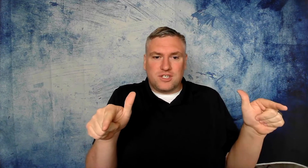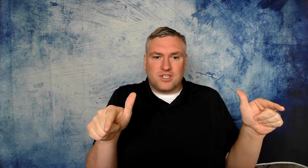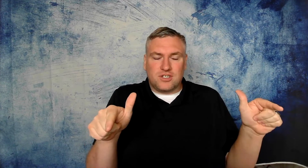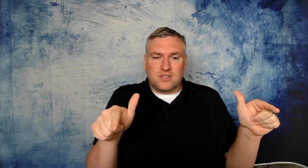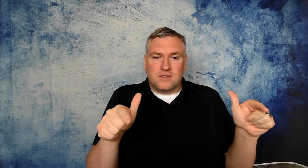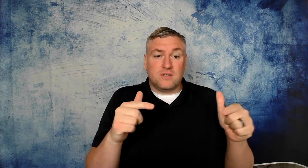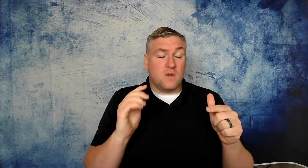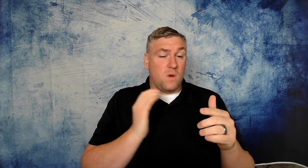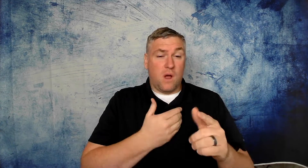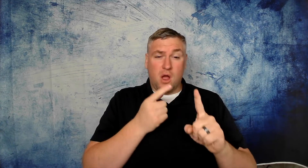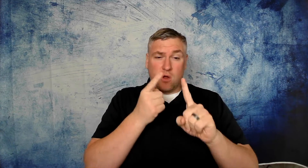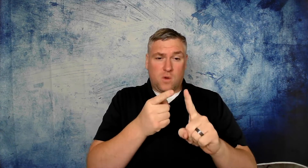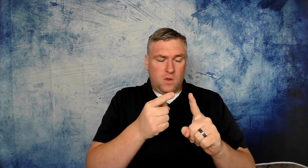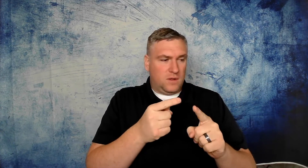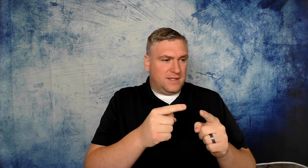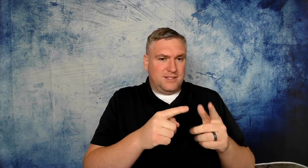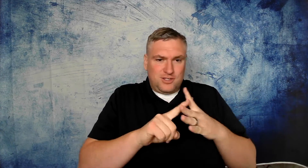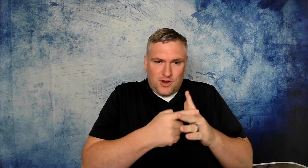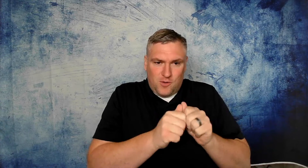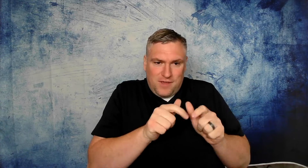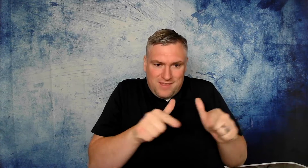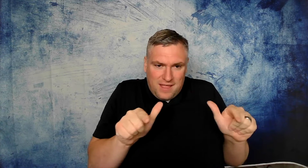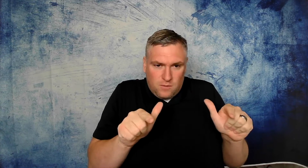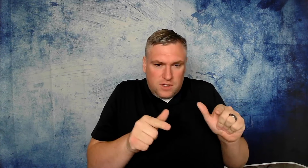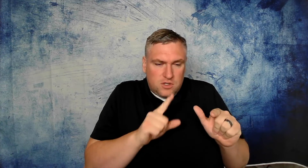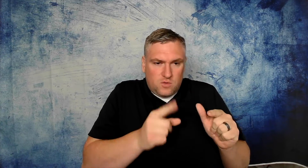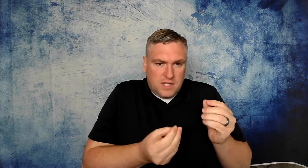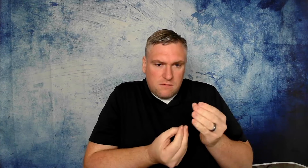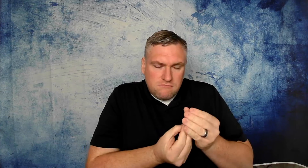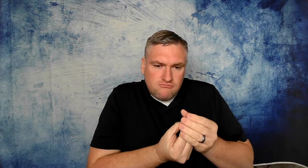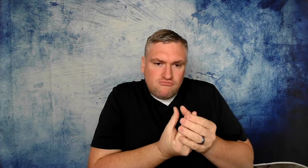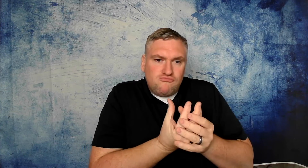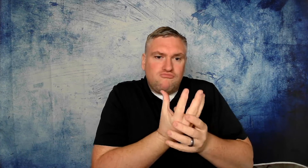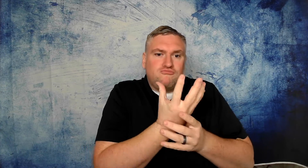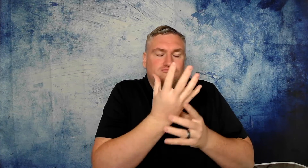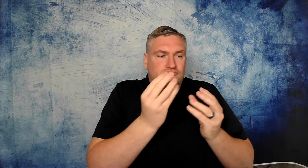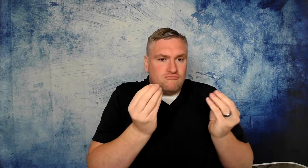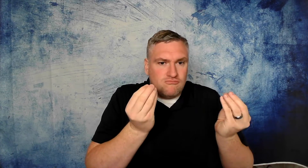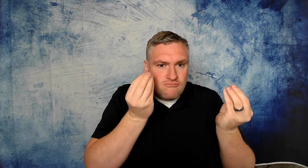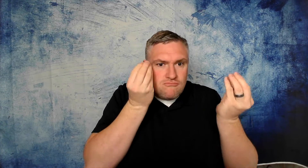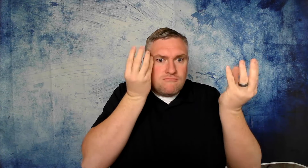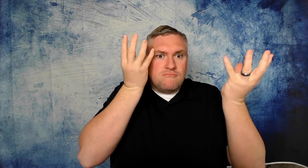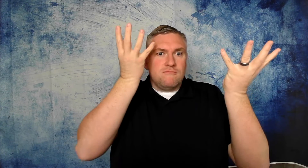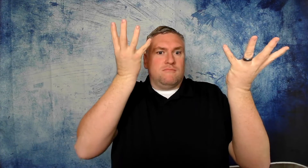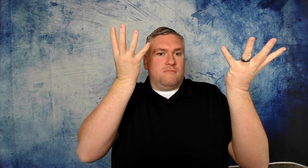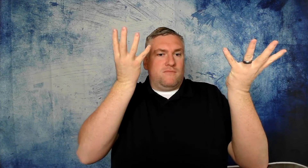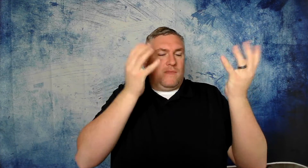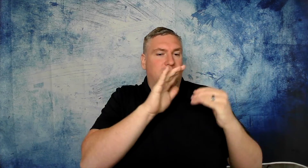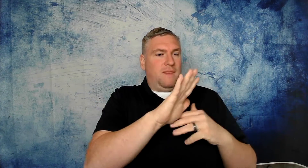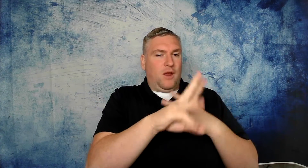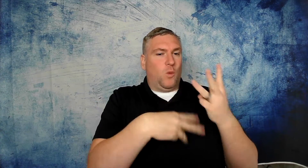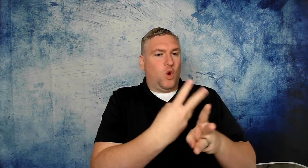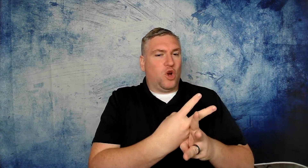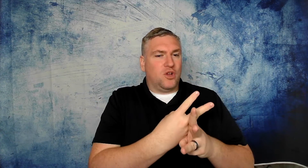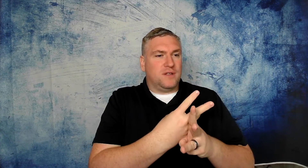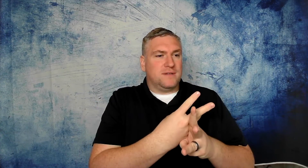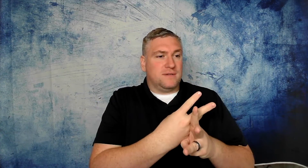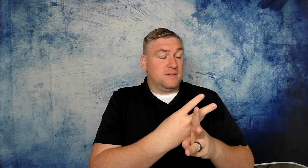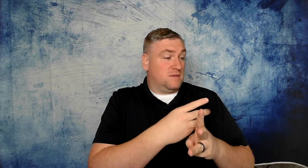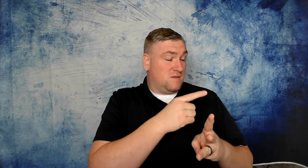world opens with language. So our goal is to start with language to create that growth mentally and